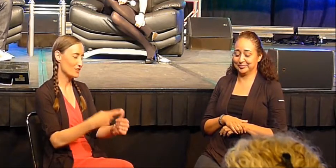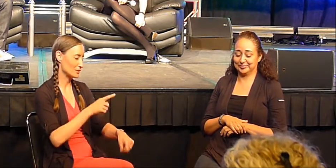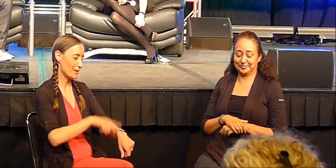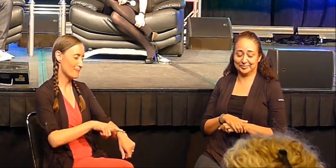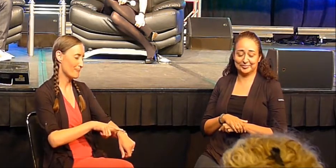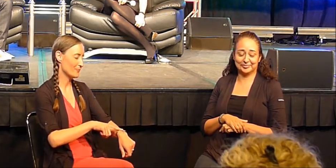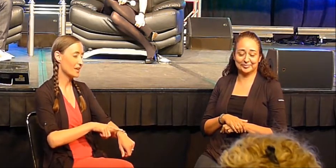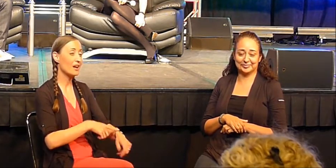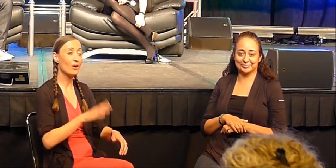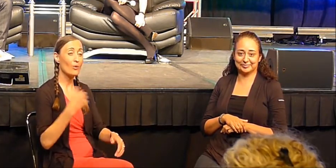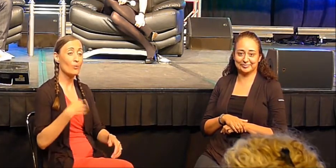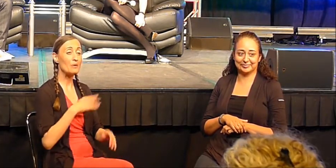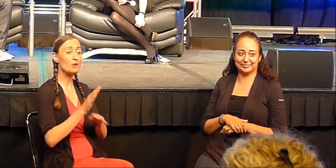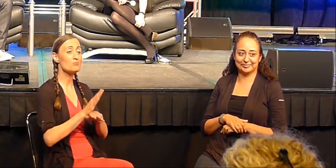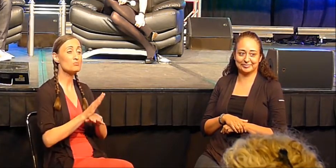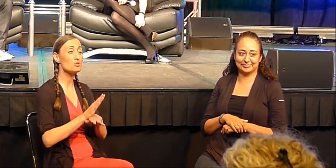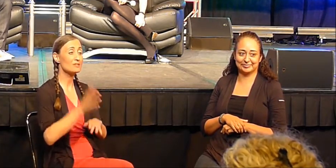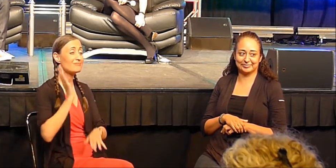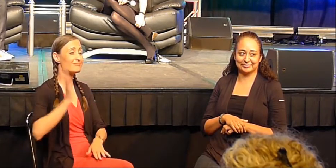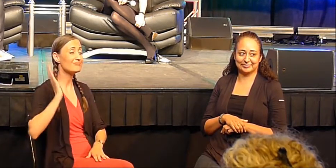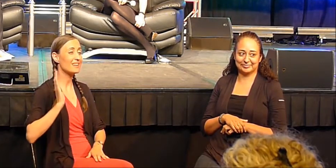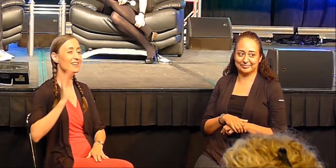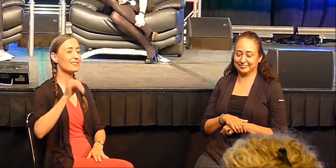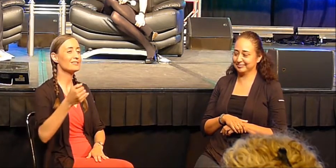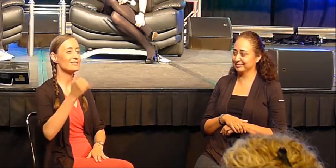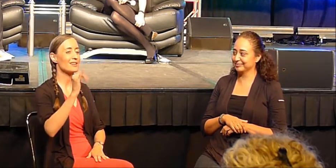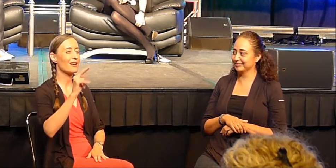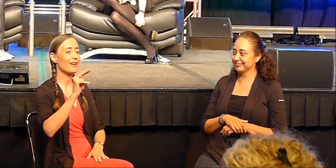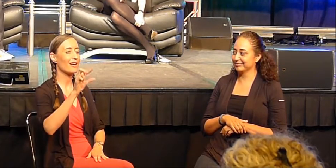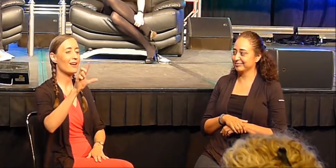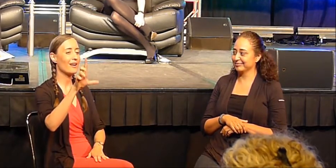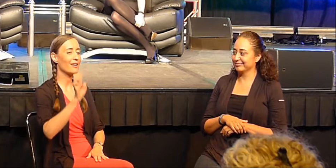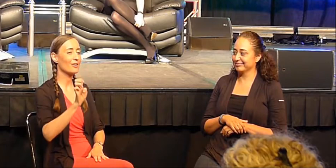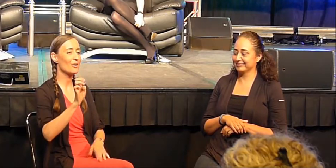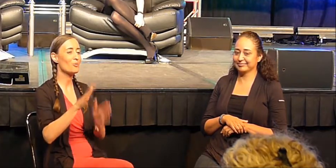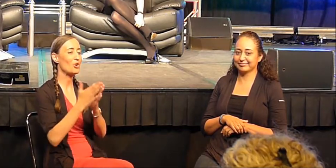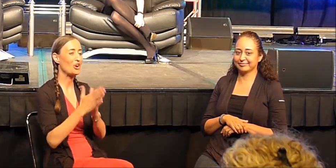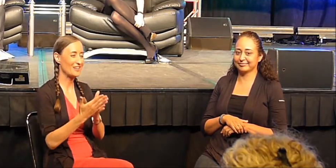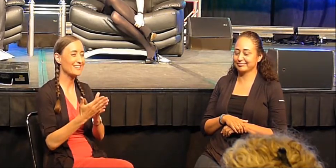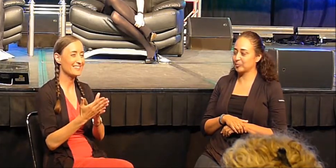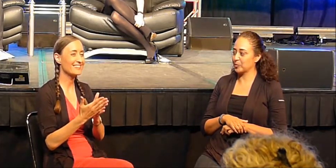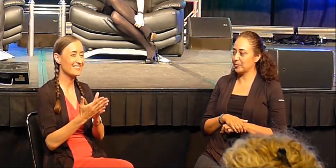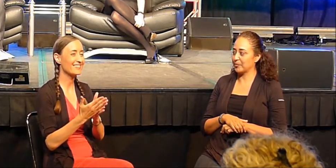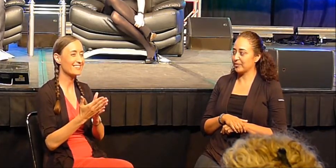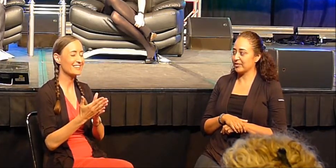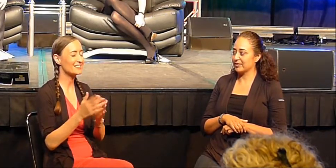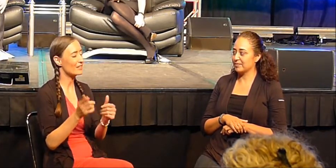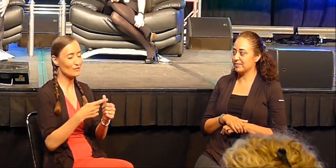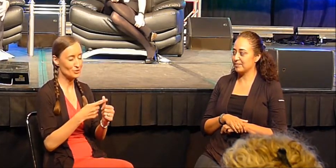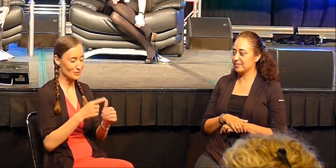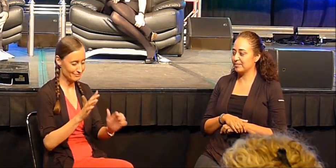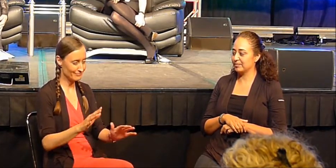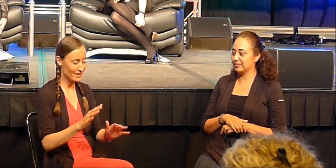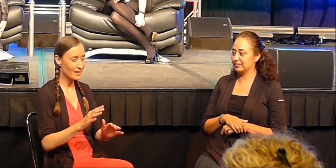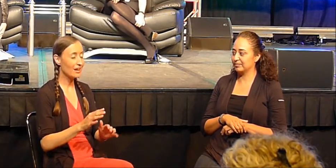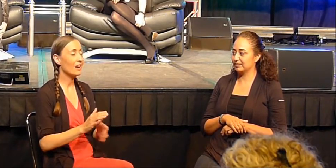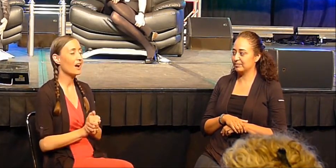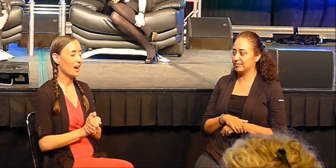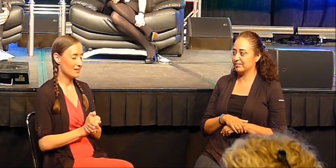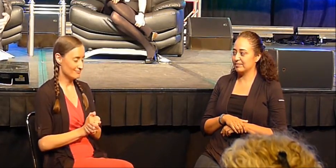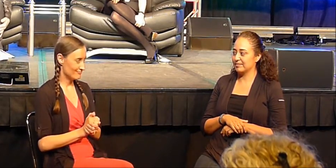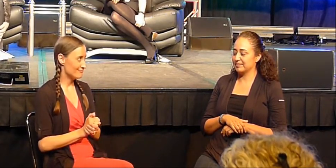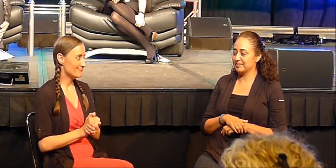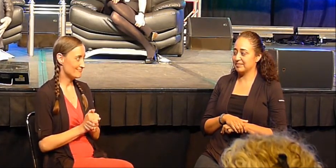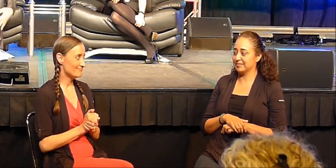back. You may not have seen it. It was called The Jungle Book. It was the first Jungle Book. Thank you. And it was her